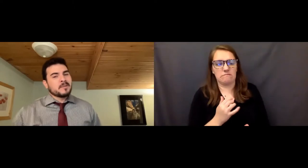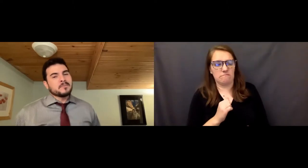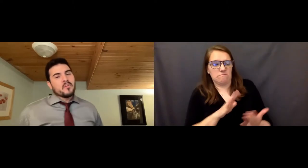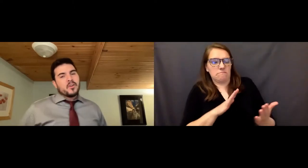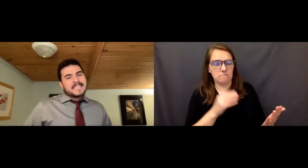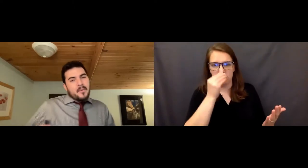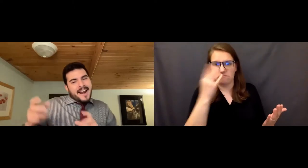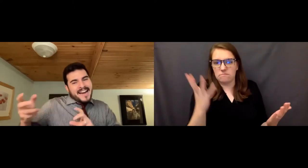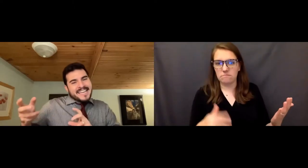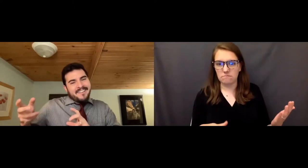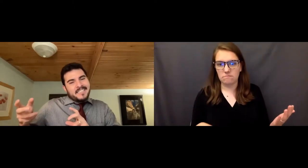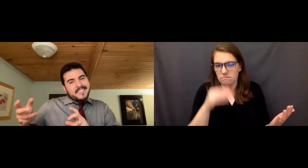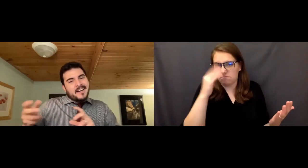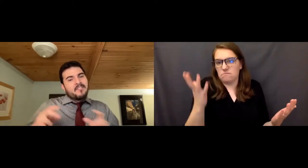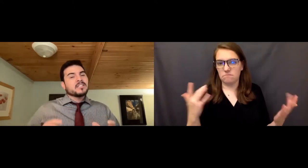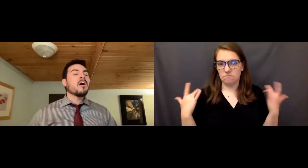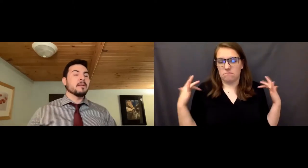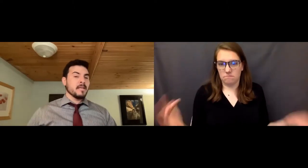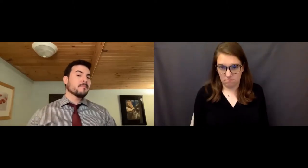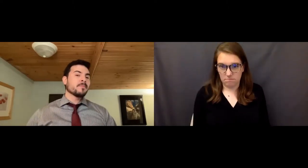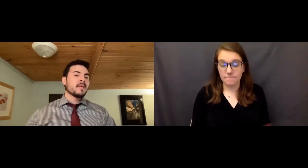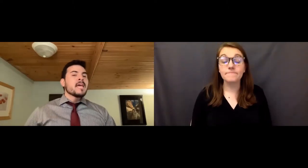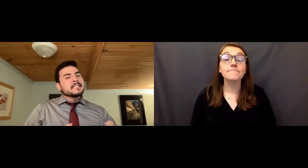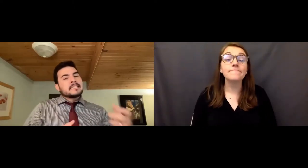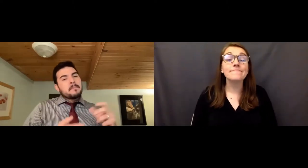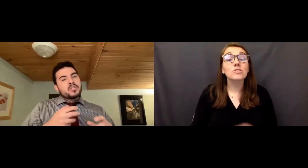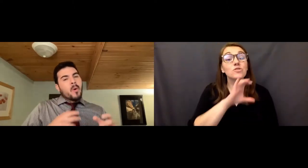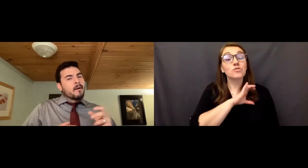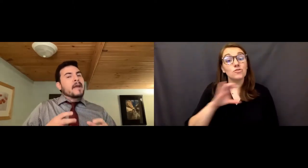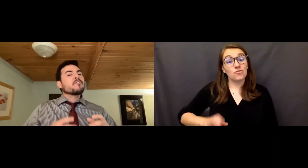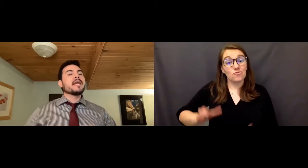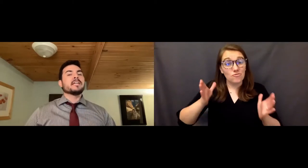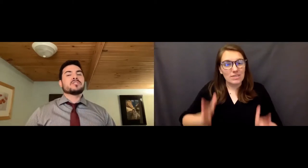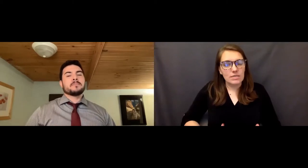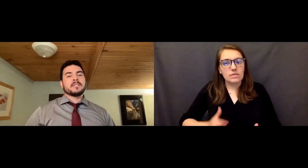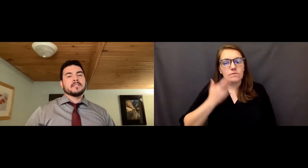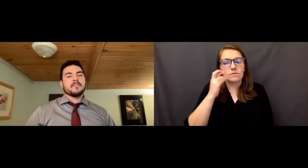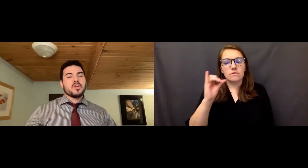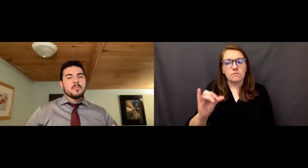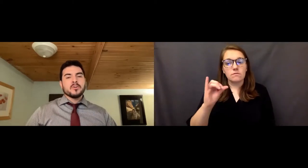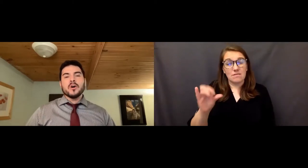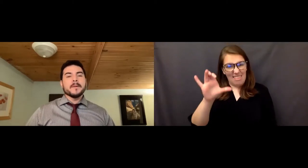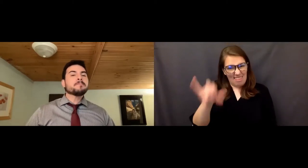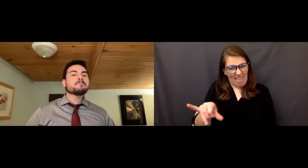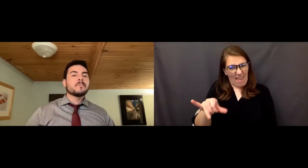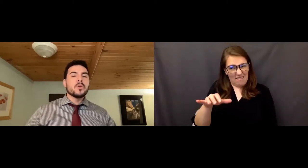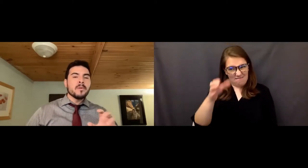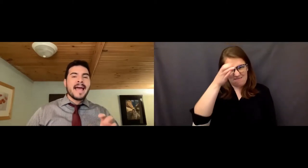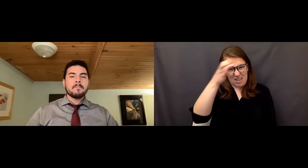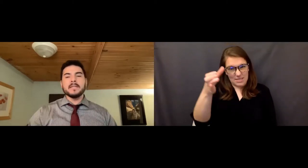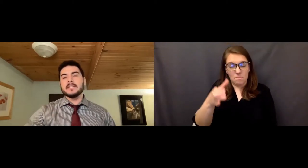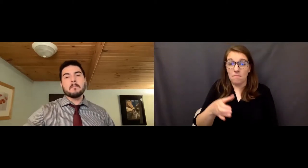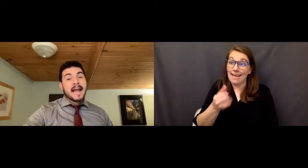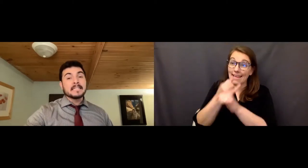theologians sometimes overlook is how that ideology of autonomy can seep into our everyday descriptions of the human good,